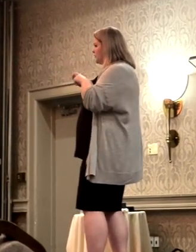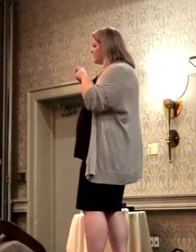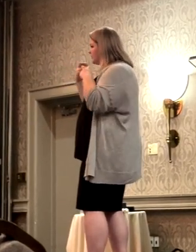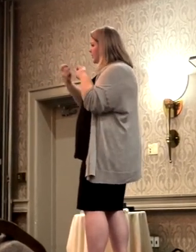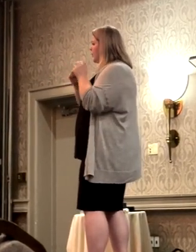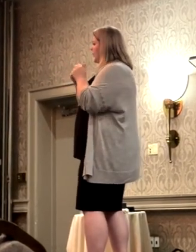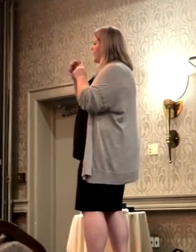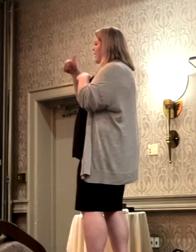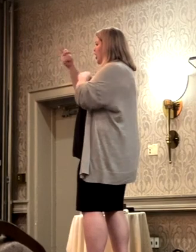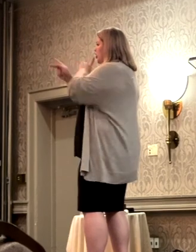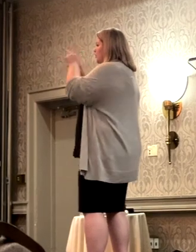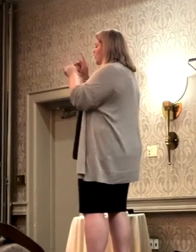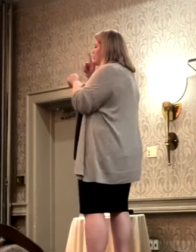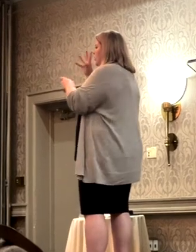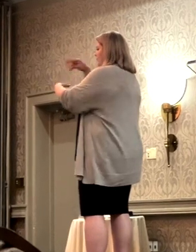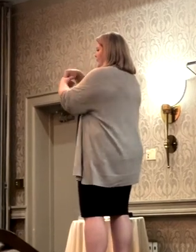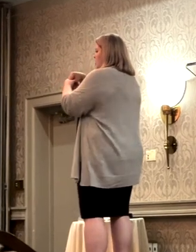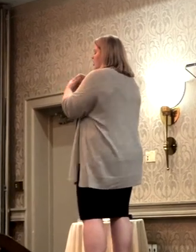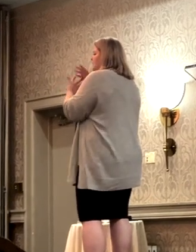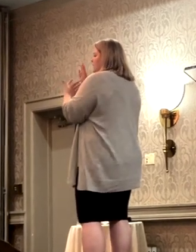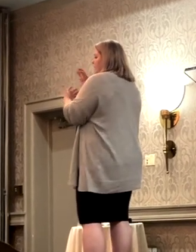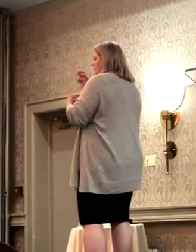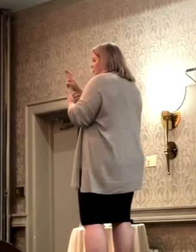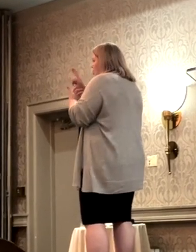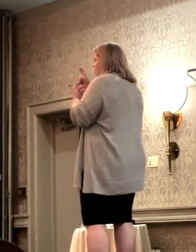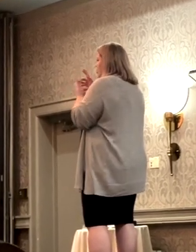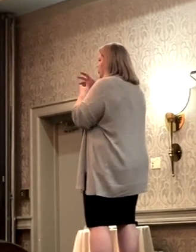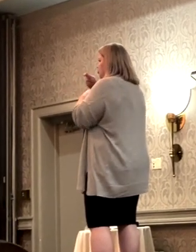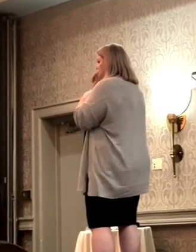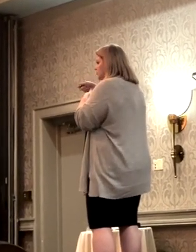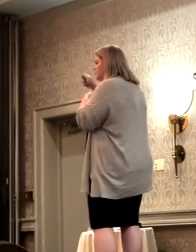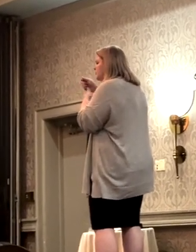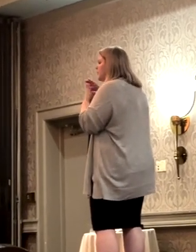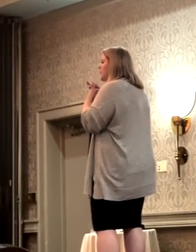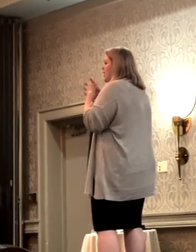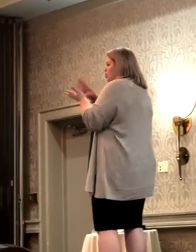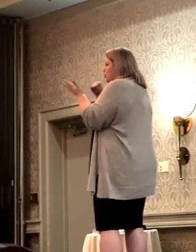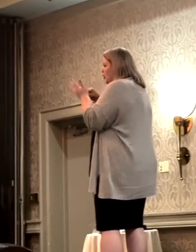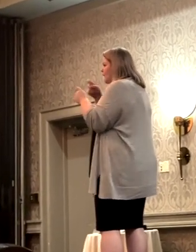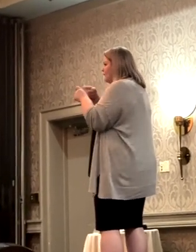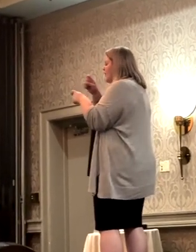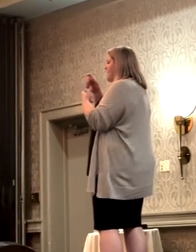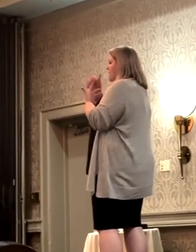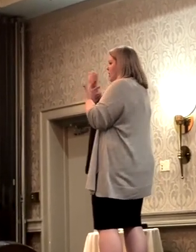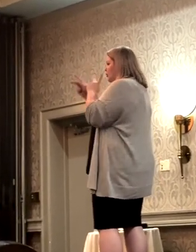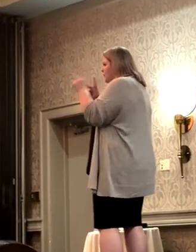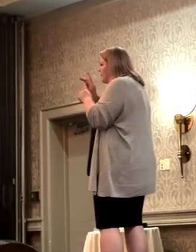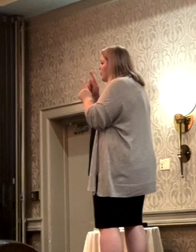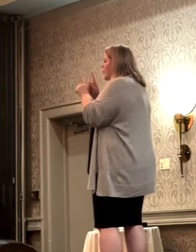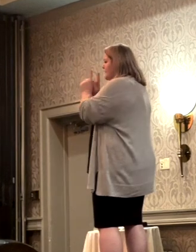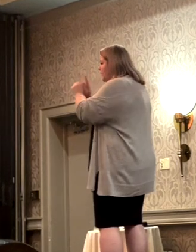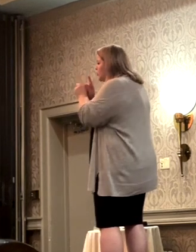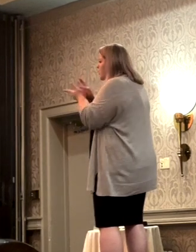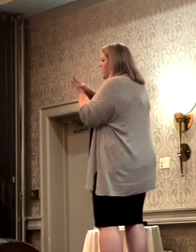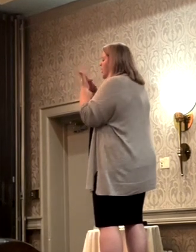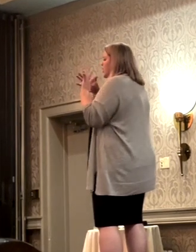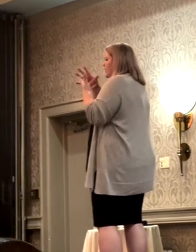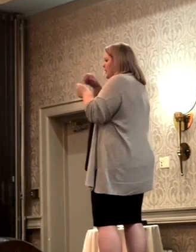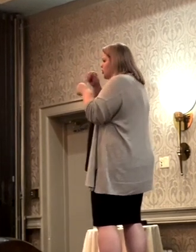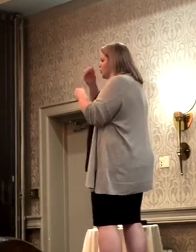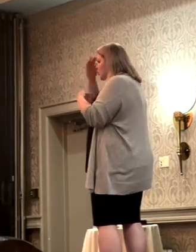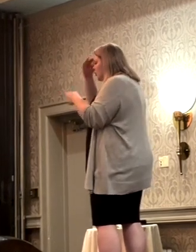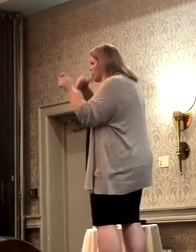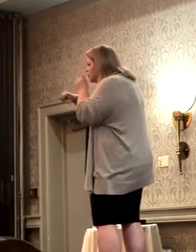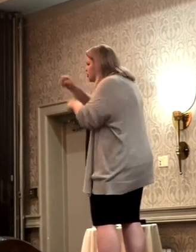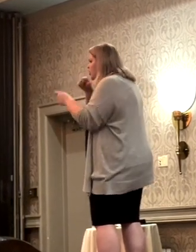the judiciary, members of the bar, and you learn from them, you're mentored by them, and you get to know them, and they give